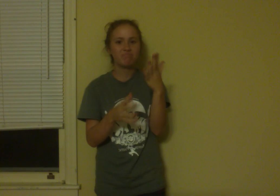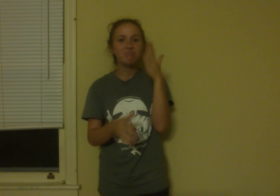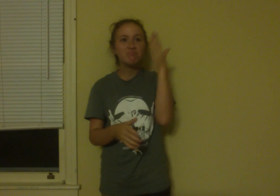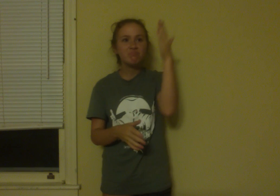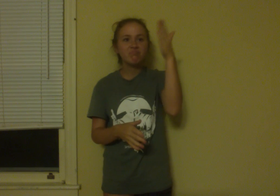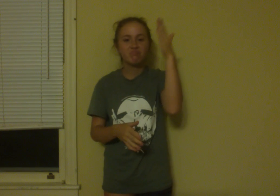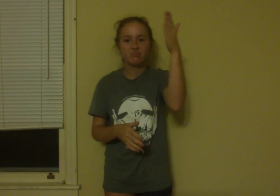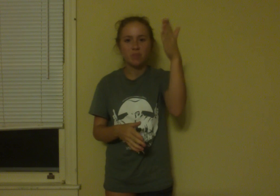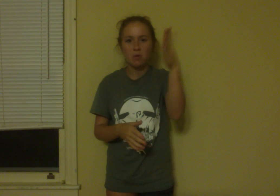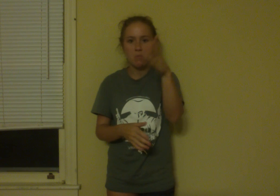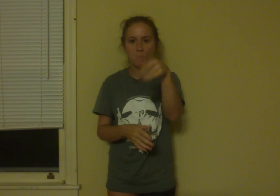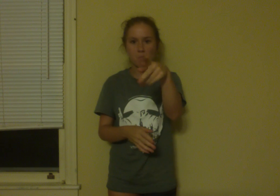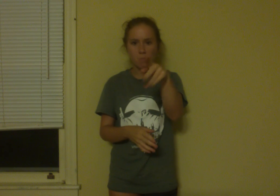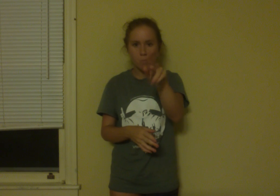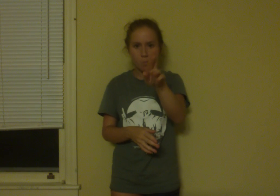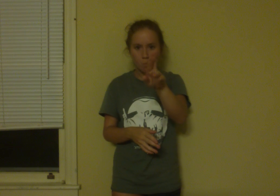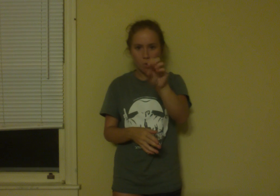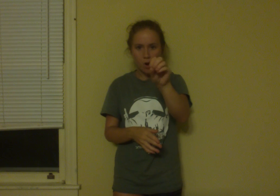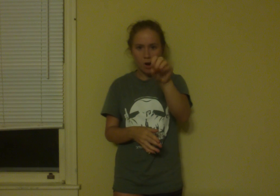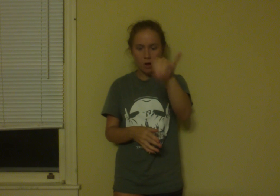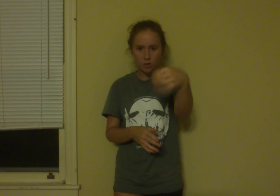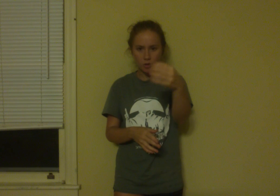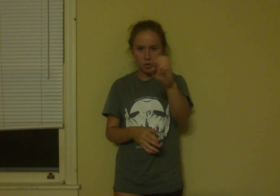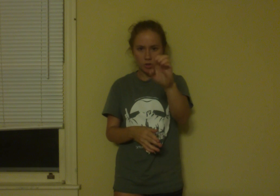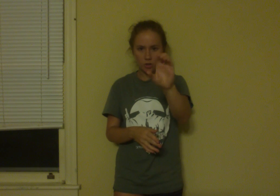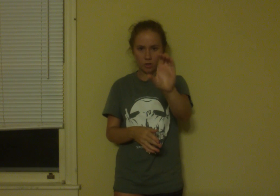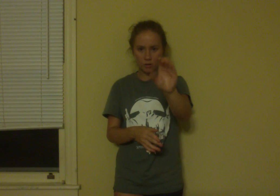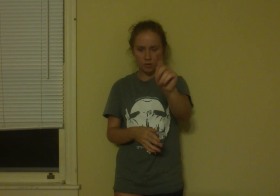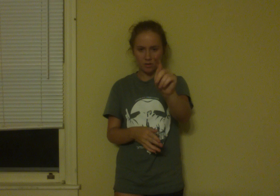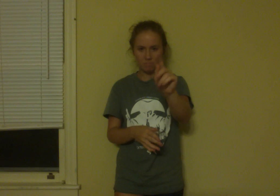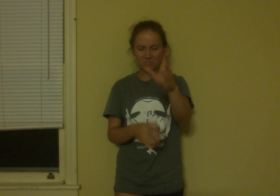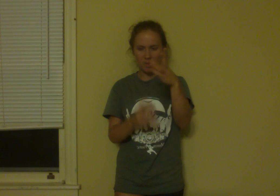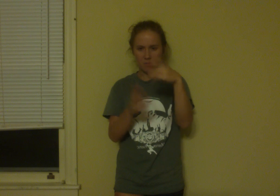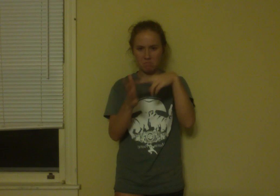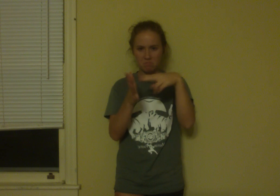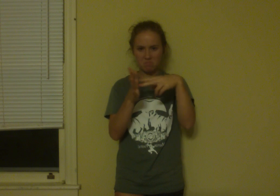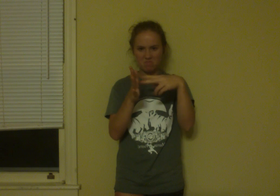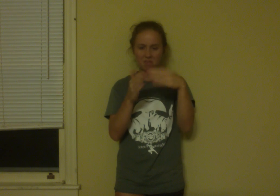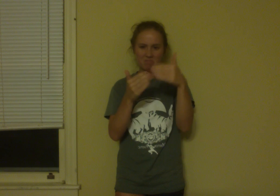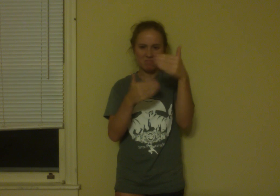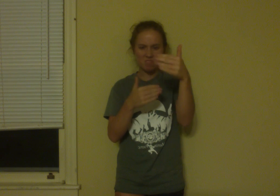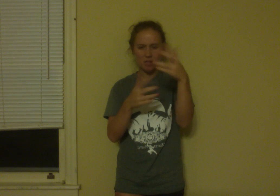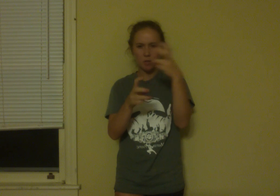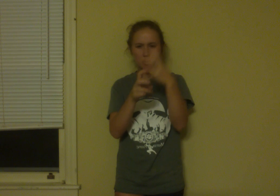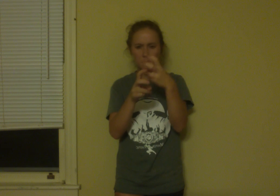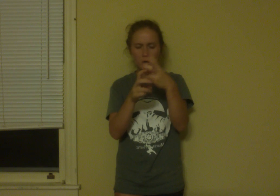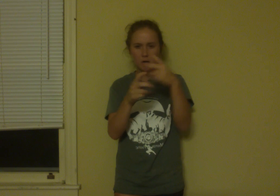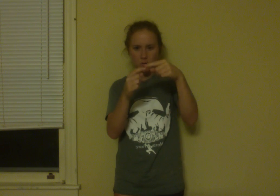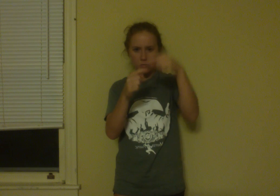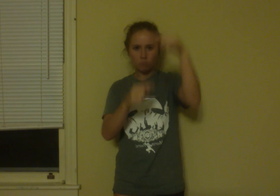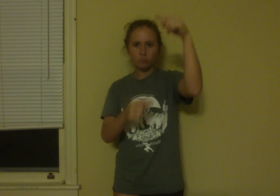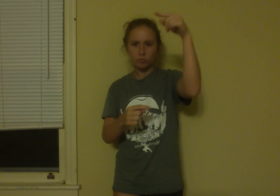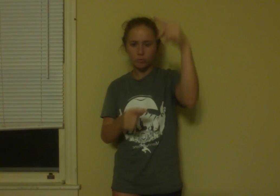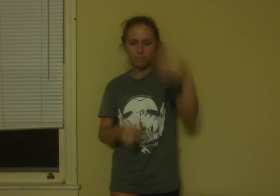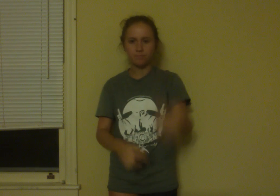work living in Spain, developing new routes, trying to find that next level grade. Holy shit, thanks you